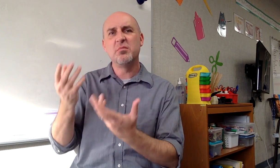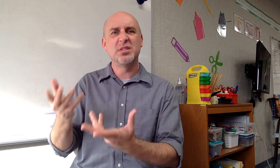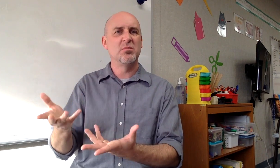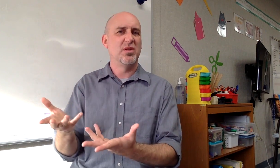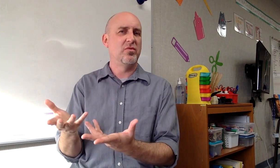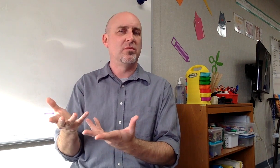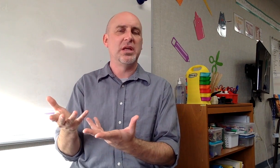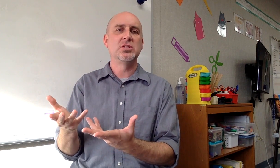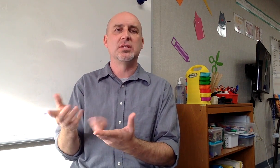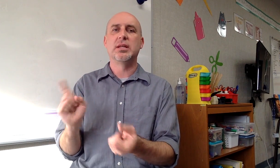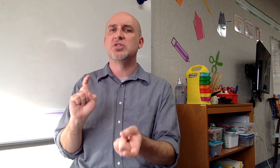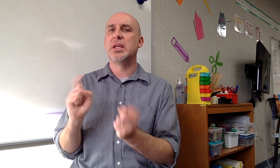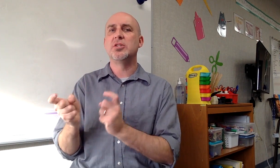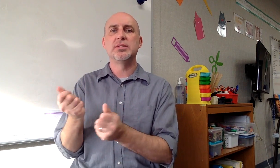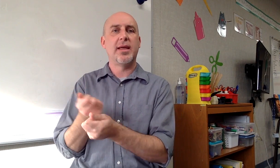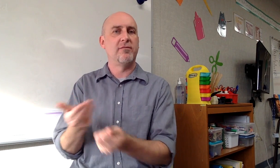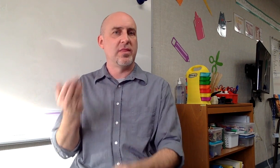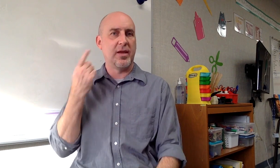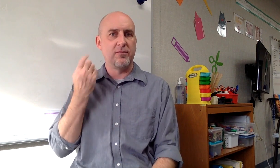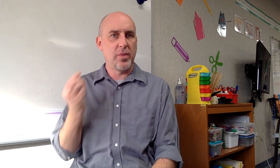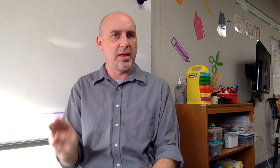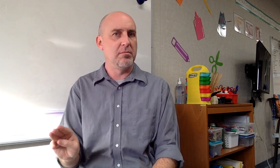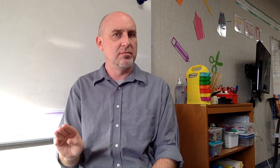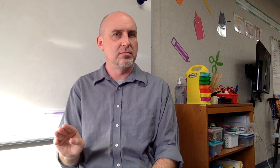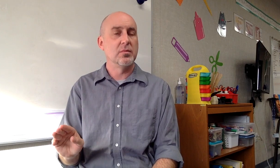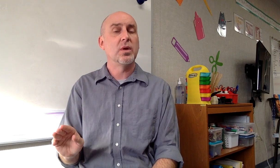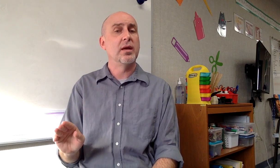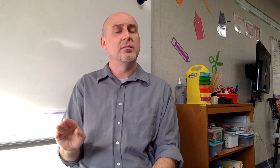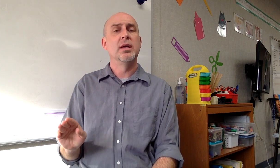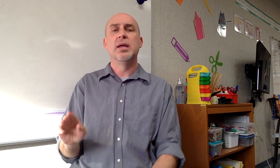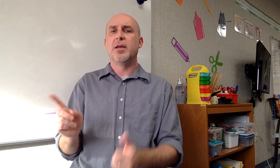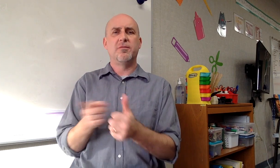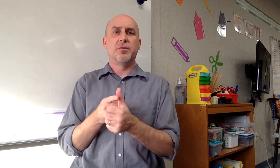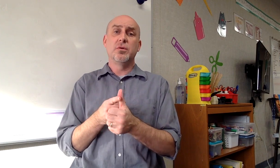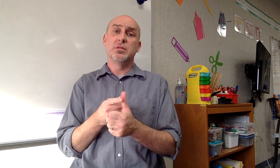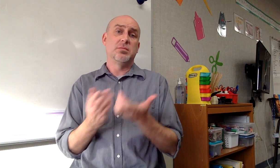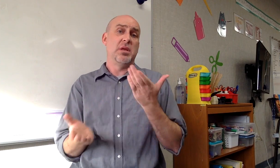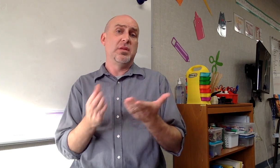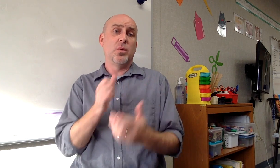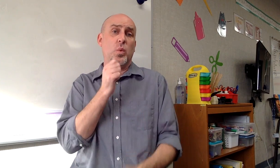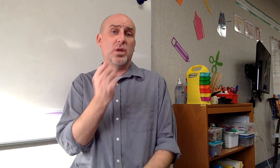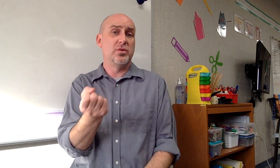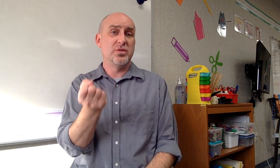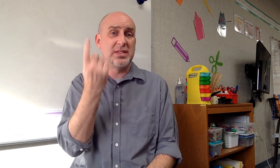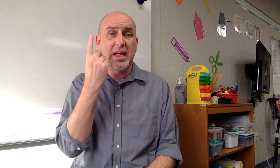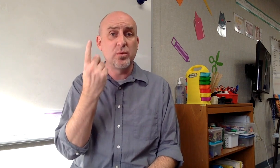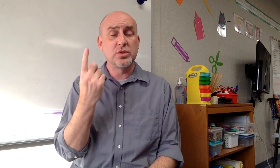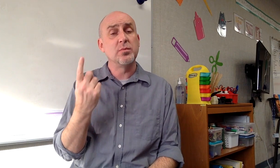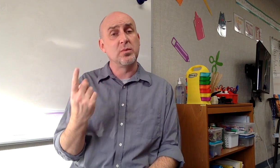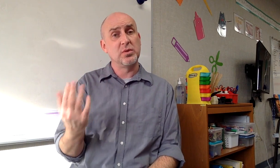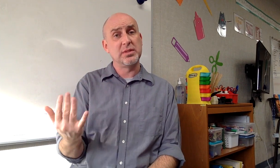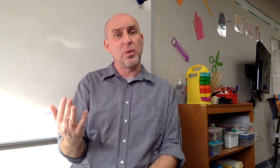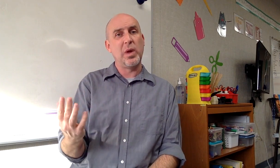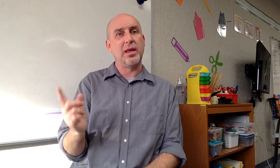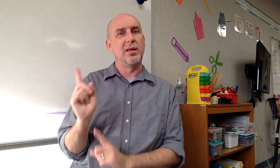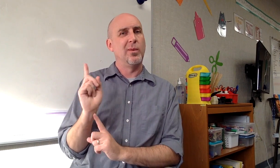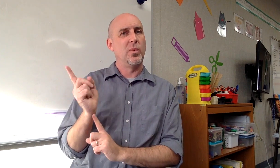some information, that changes everything for them, okay? At first, maybe they won't understand what you mean when you say, wait 1